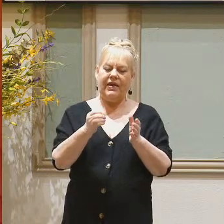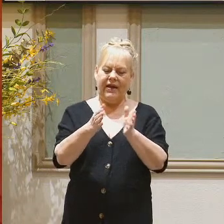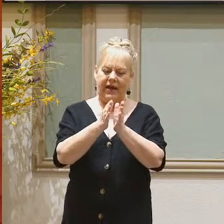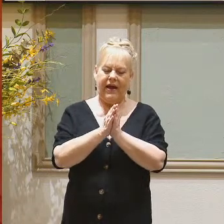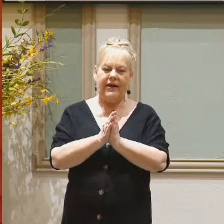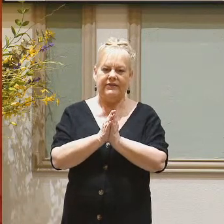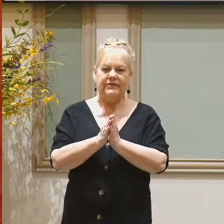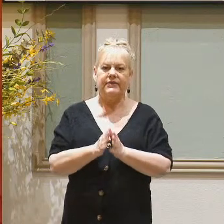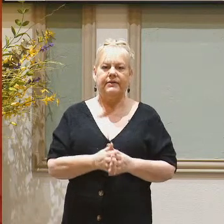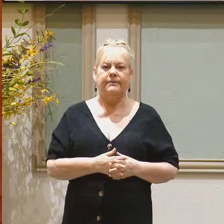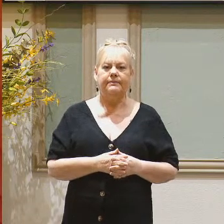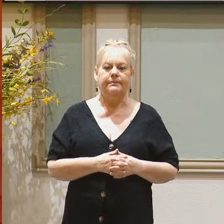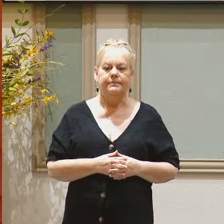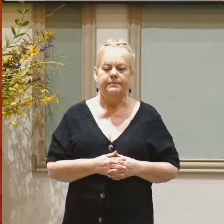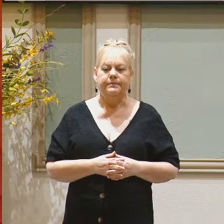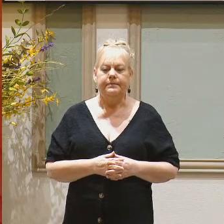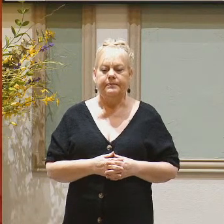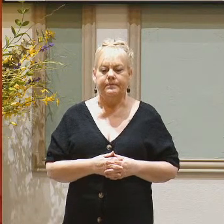asked."